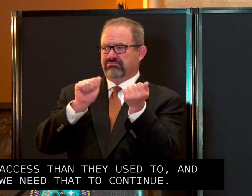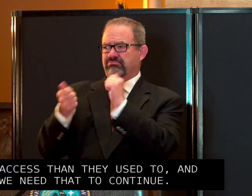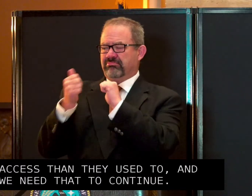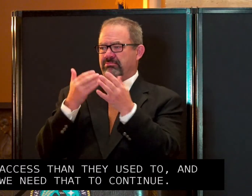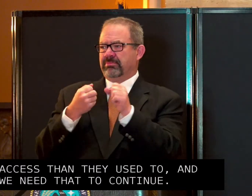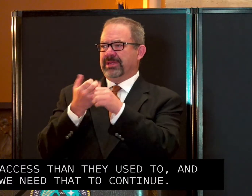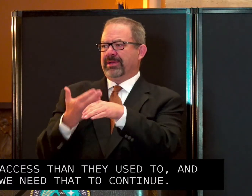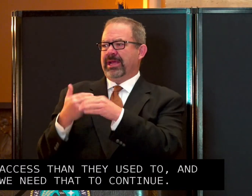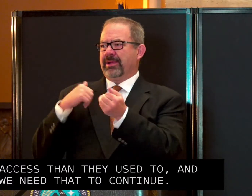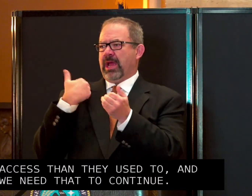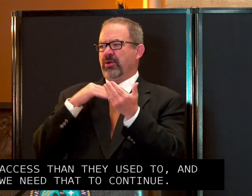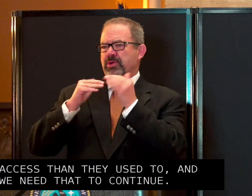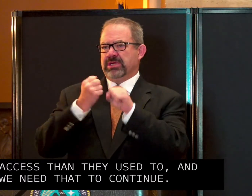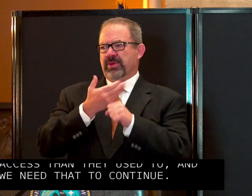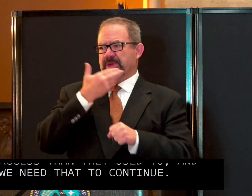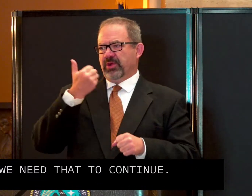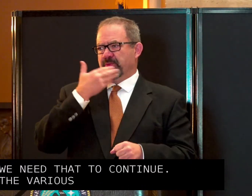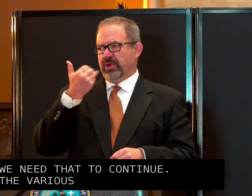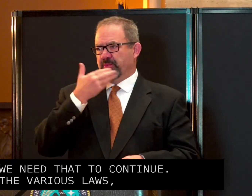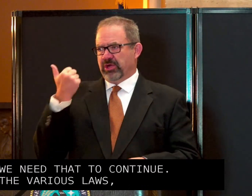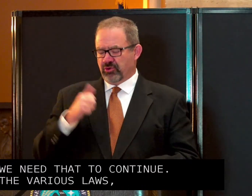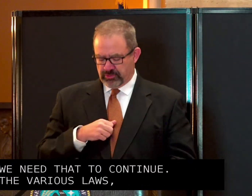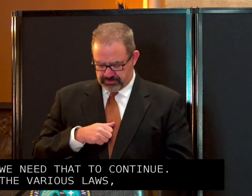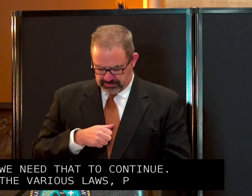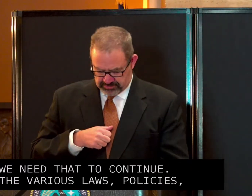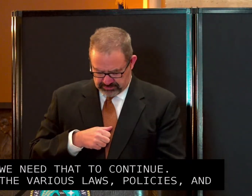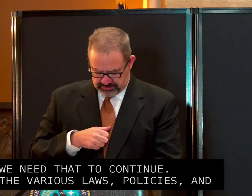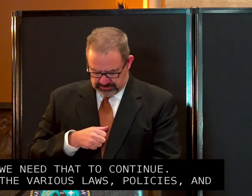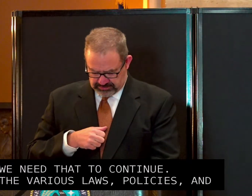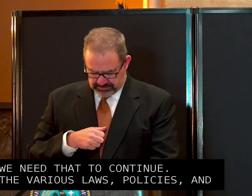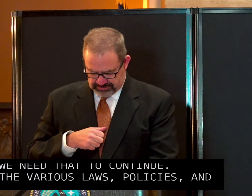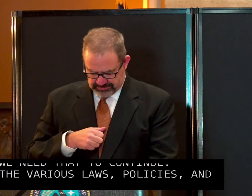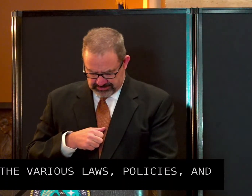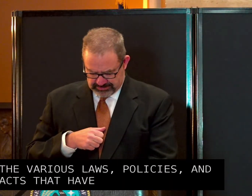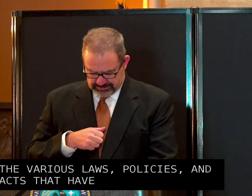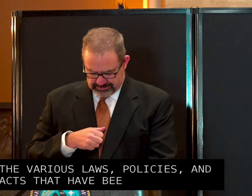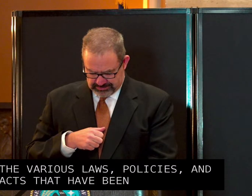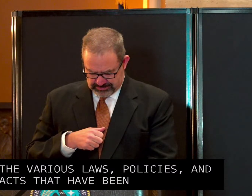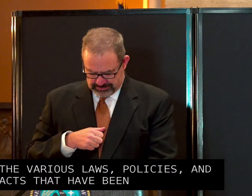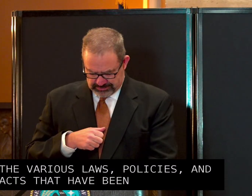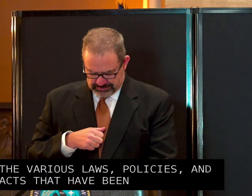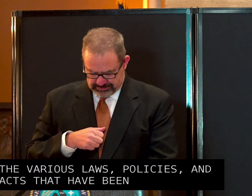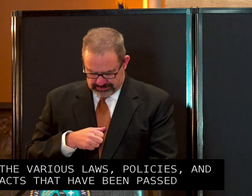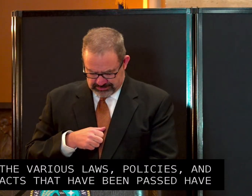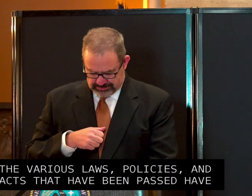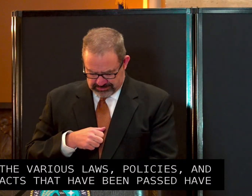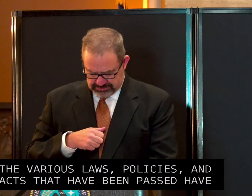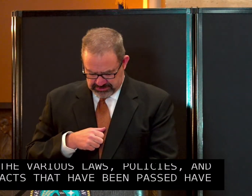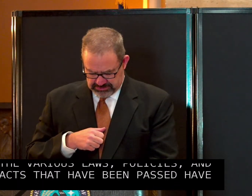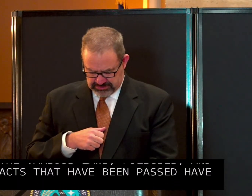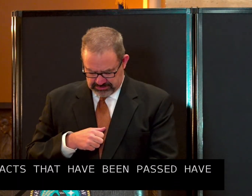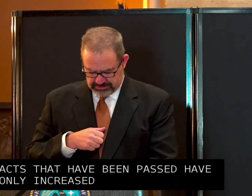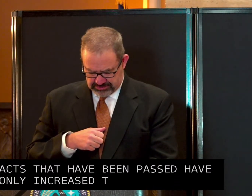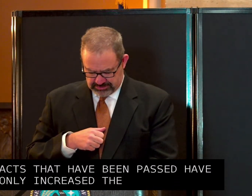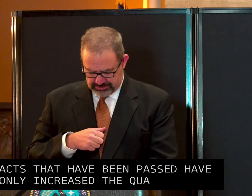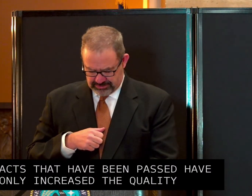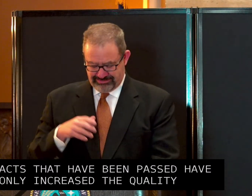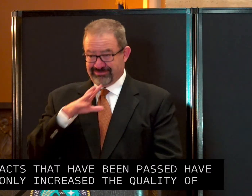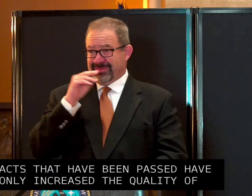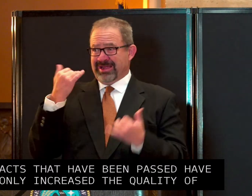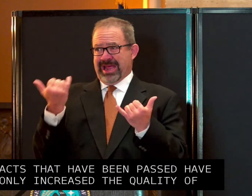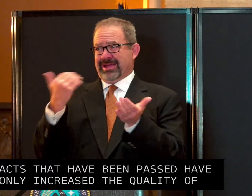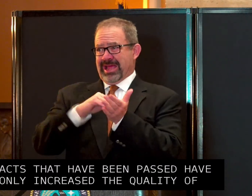The various laws, policies, and acts that have been passed have only increased the quality of life for deaf and hard of